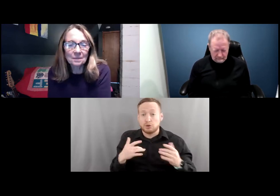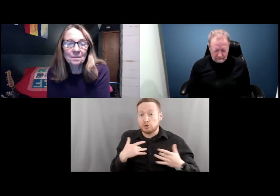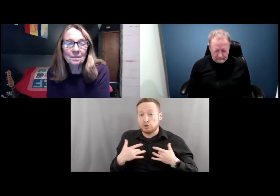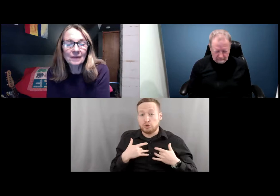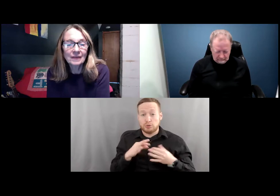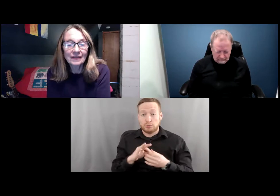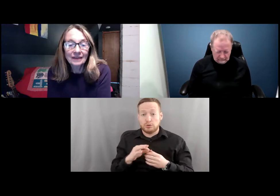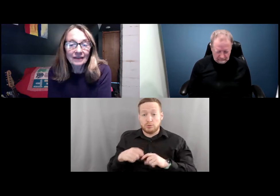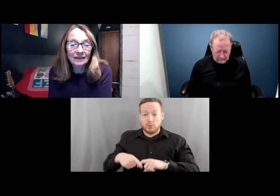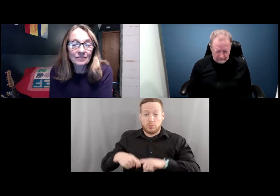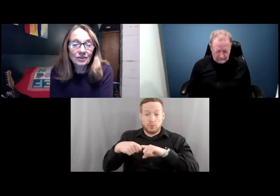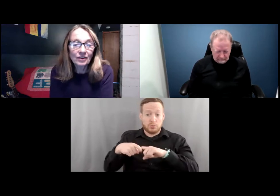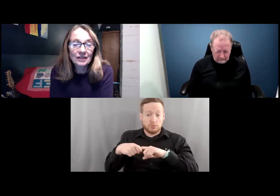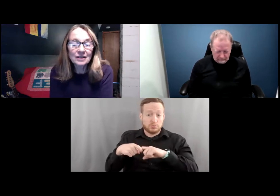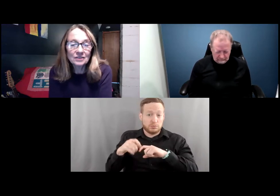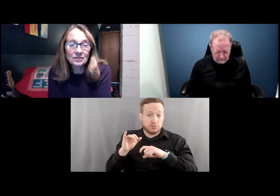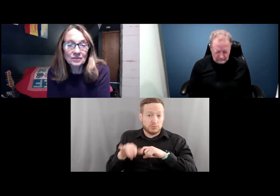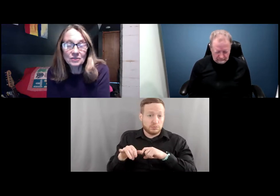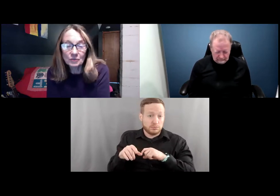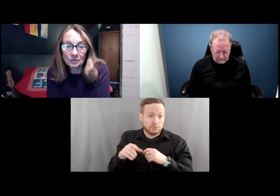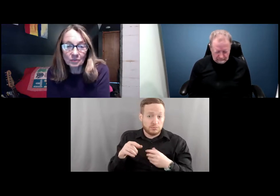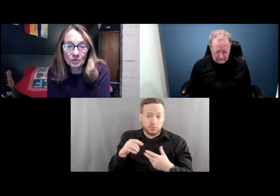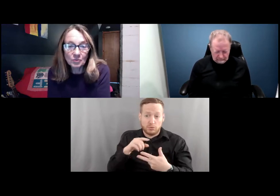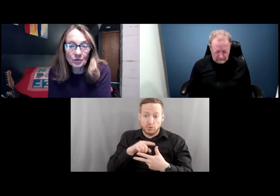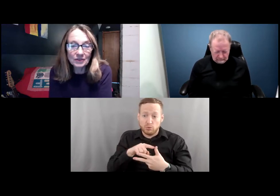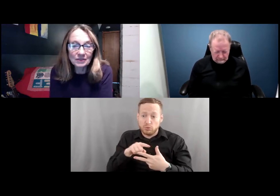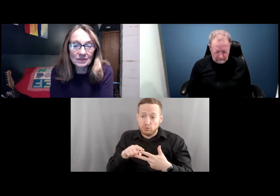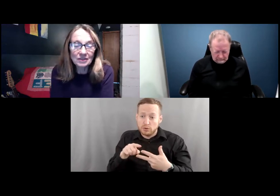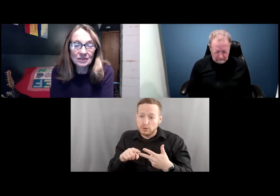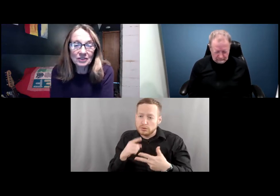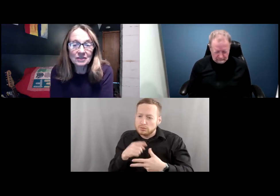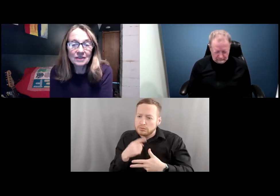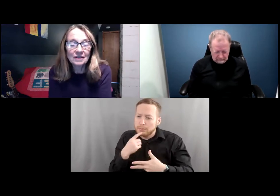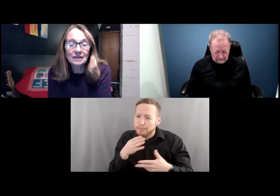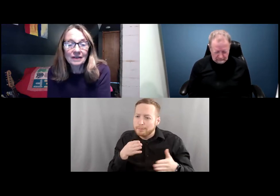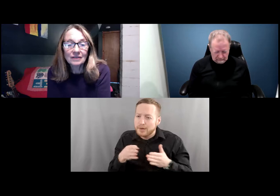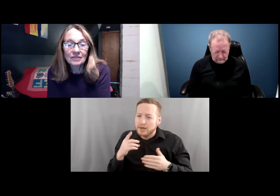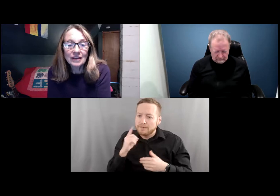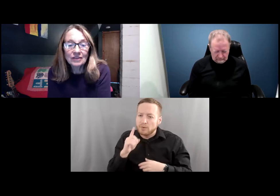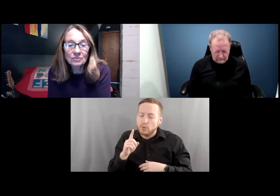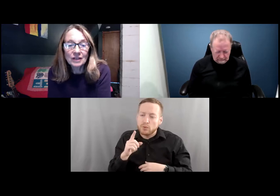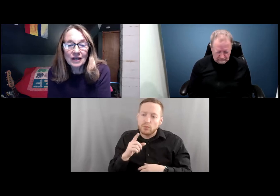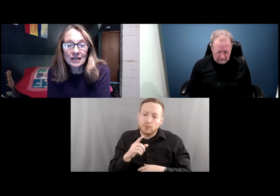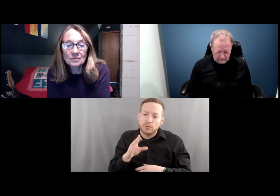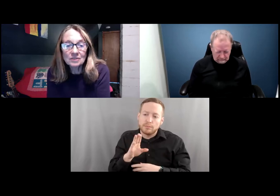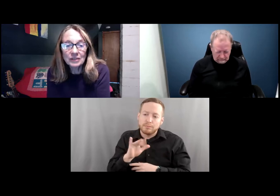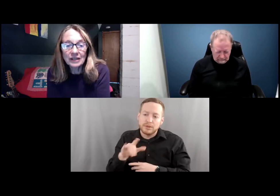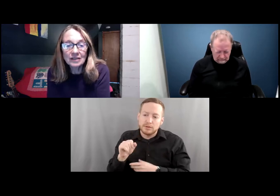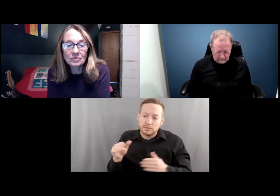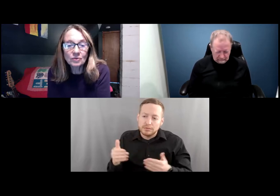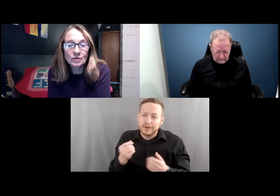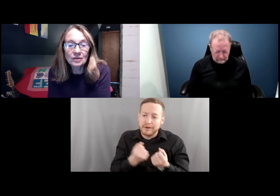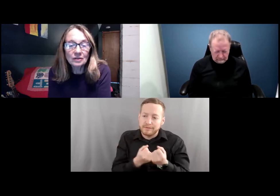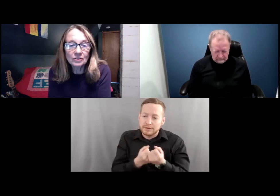meeting. If there are any concerns with postponing this discussion of the last 3 items, the